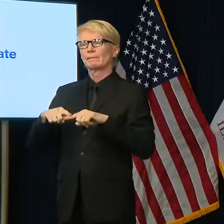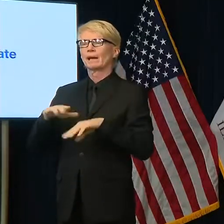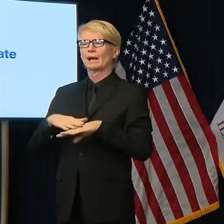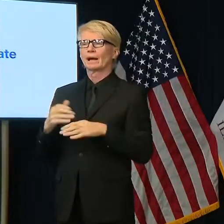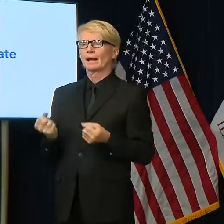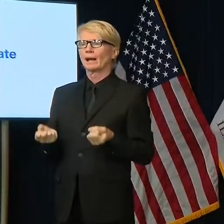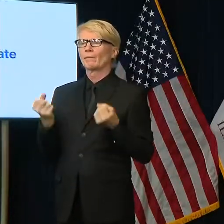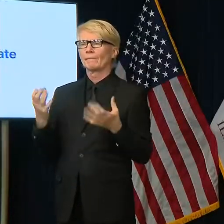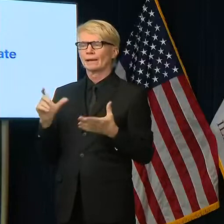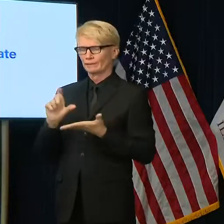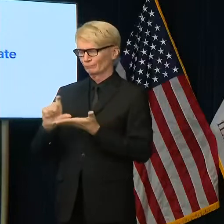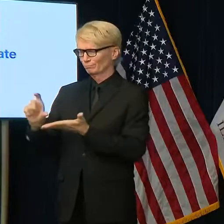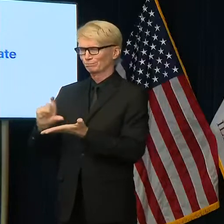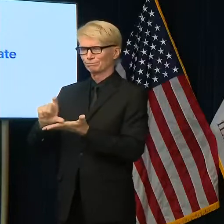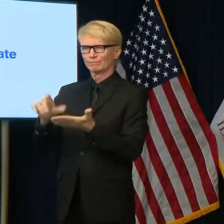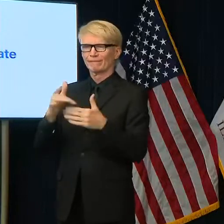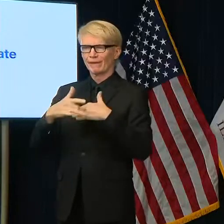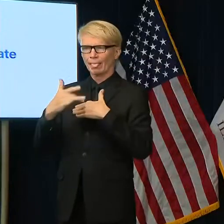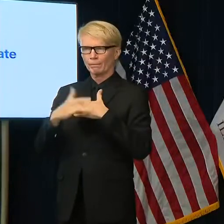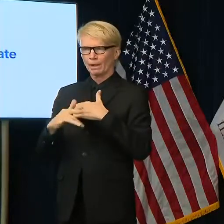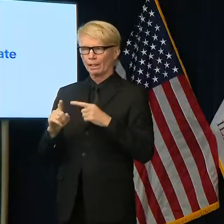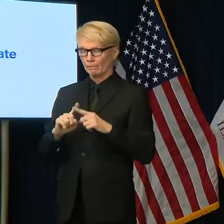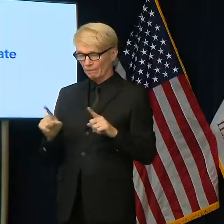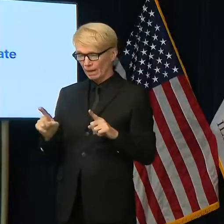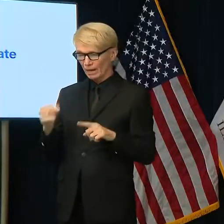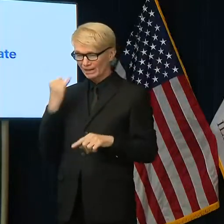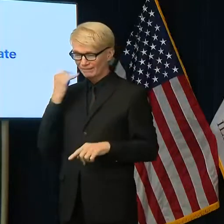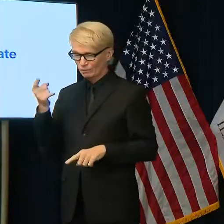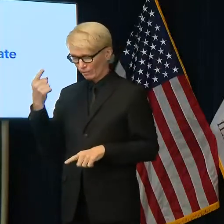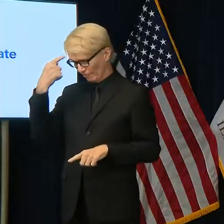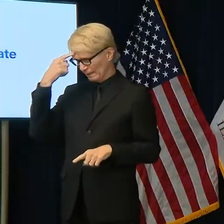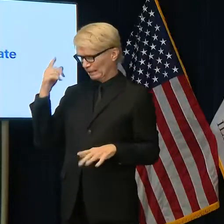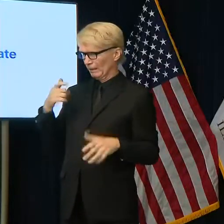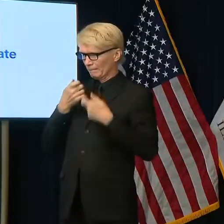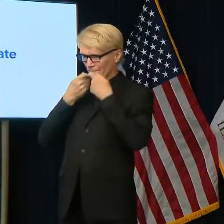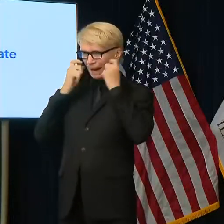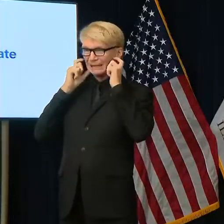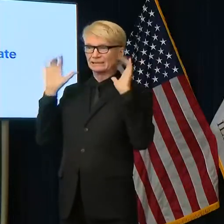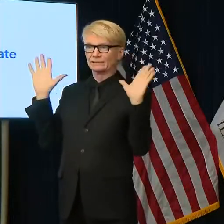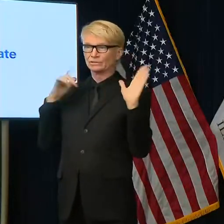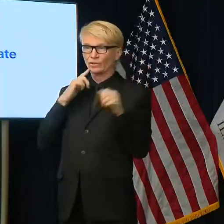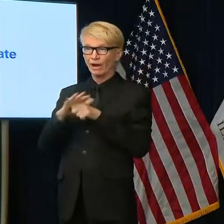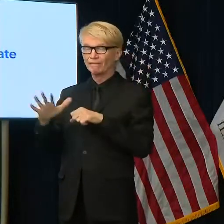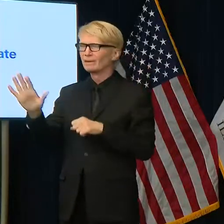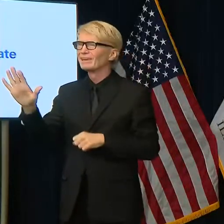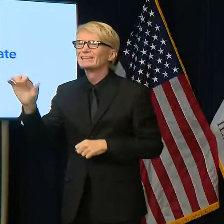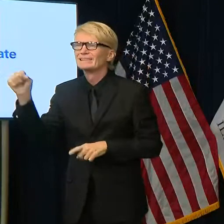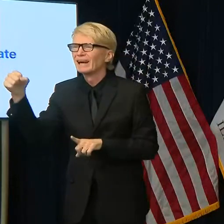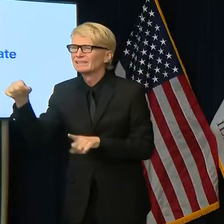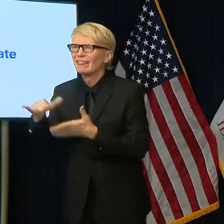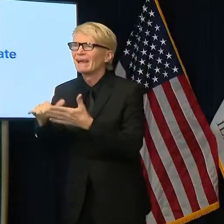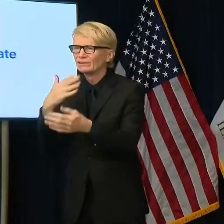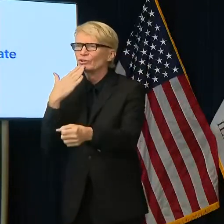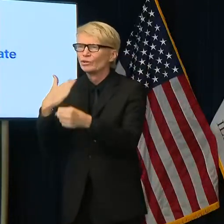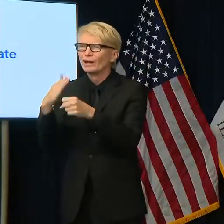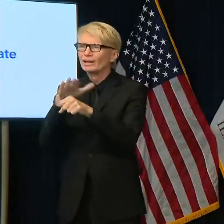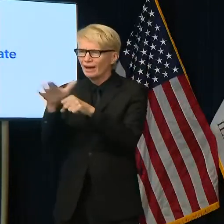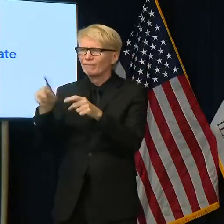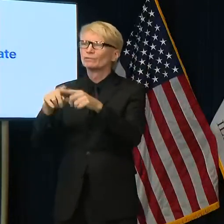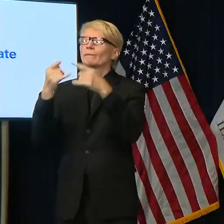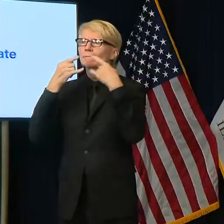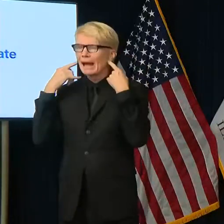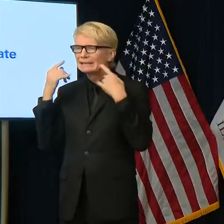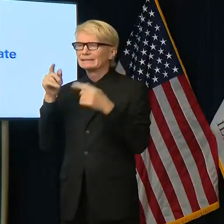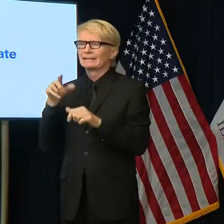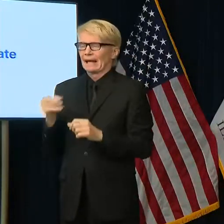But when we say all we can do is a mask, that can do it. That's more than enough to do it. To wear our mask